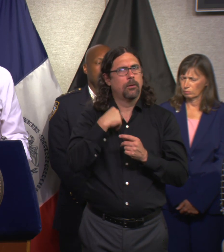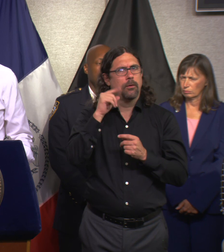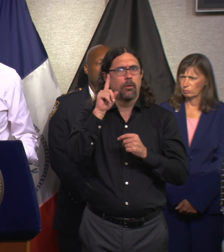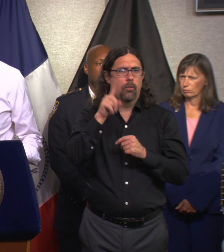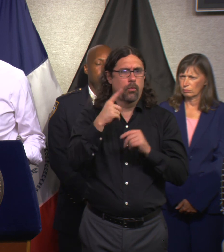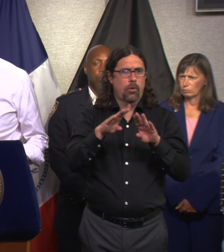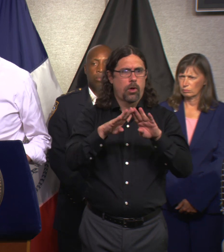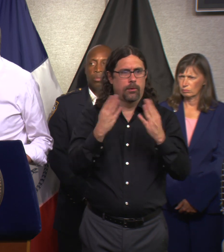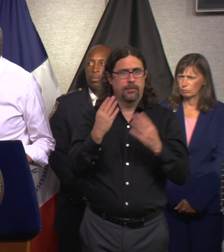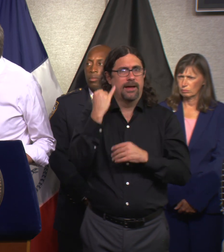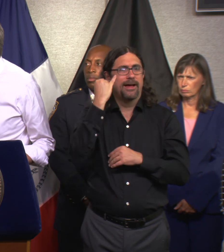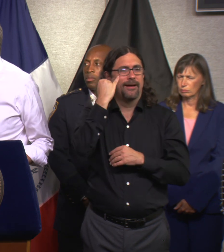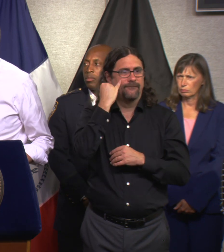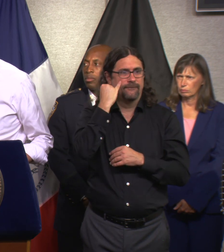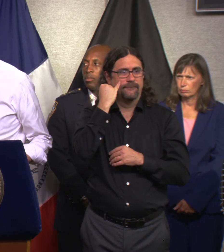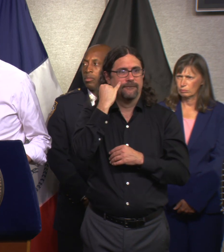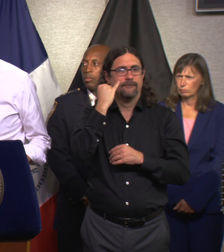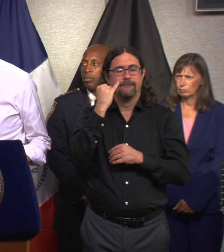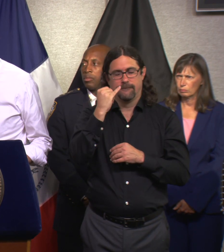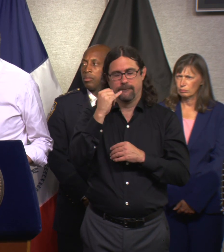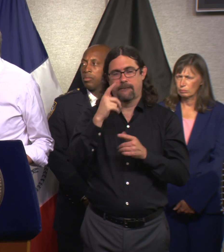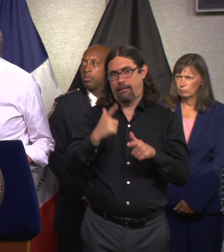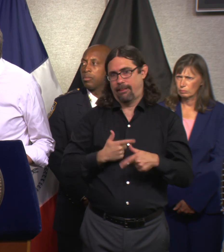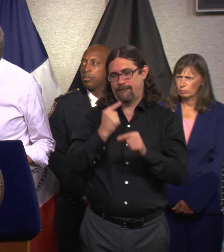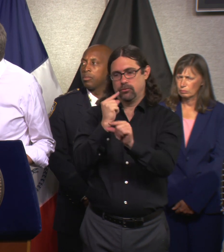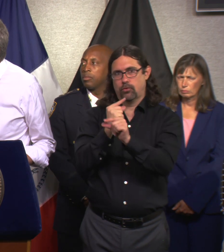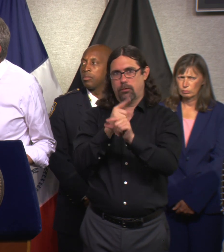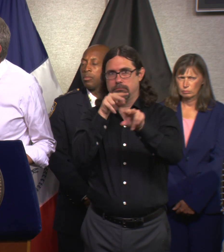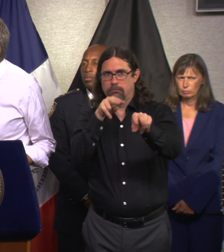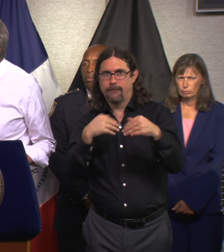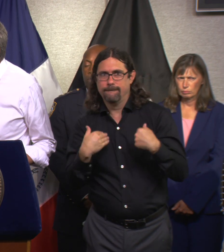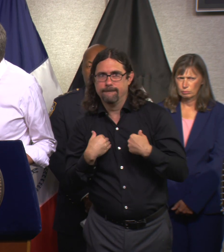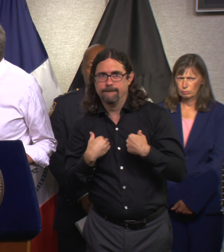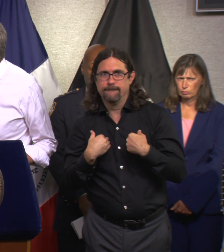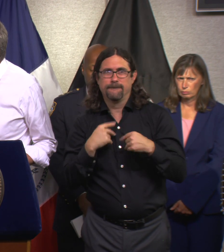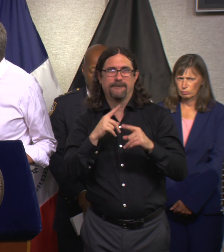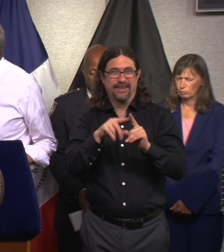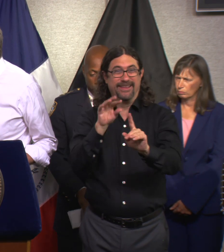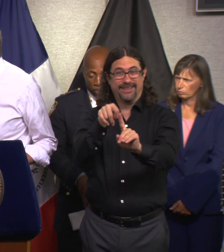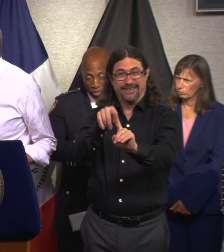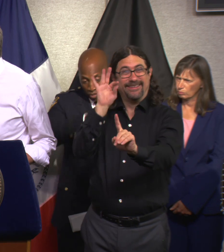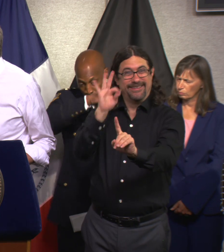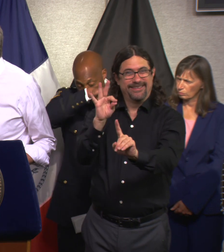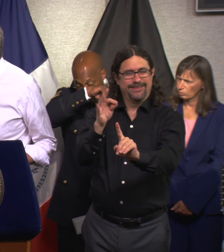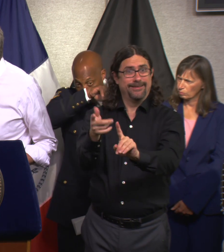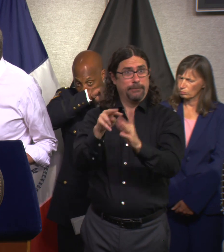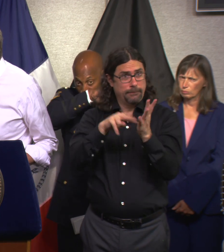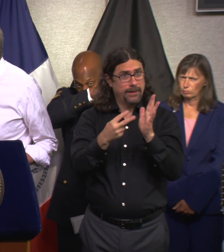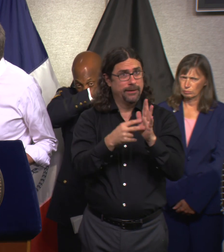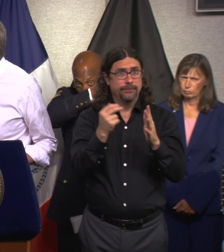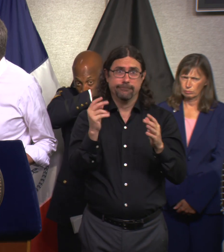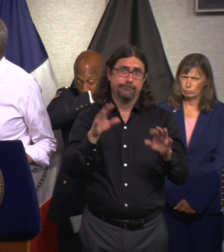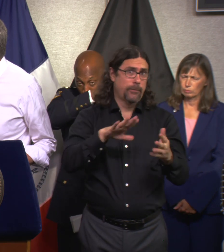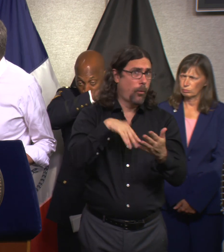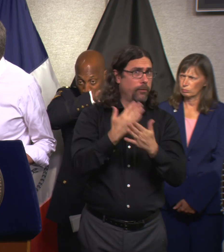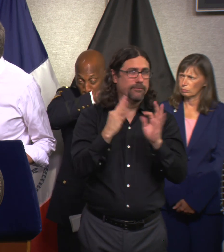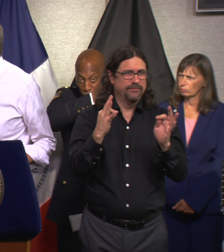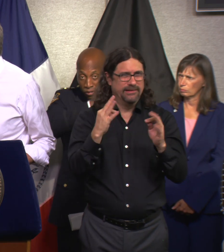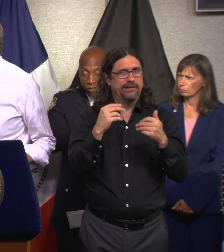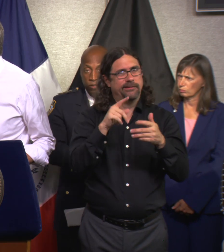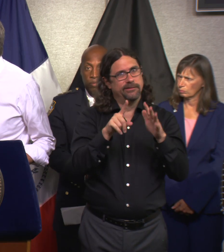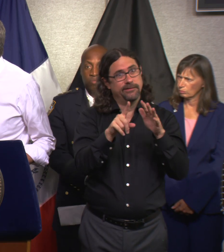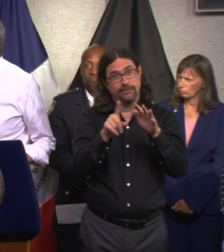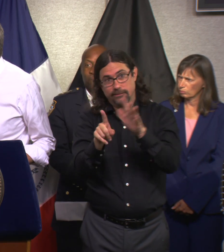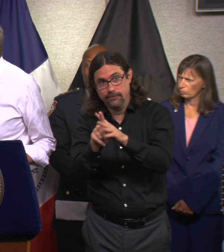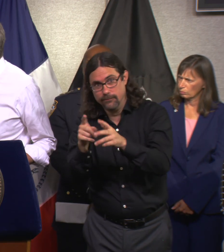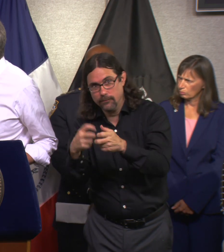one. But I can just say very simply, Commissioner, let's look into right now what it would take to get that additional coverage and extend some hours. I think New Yorkers